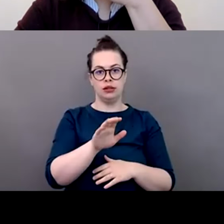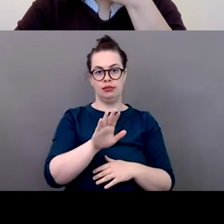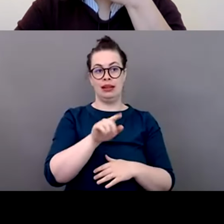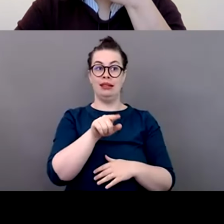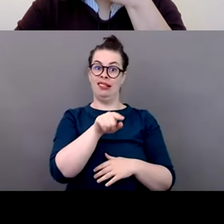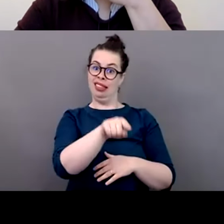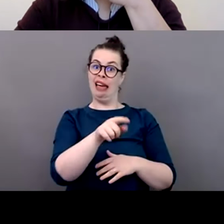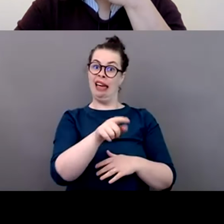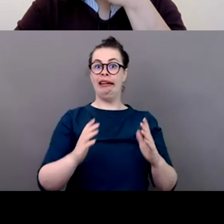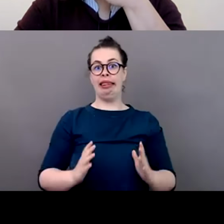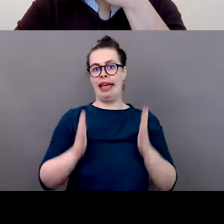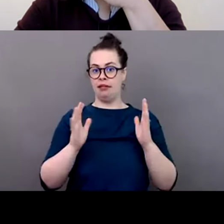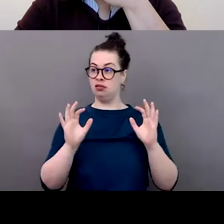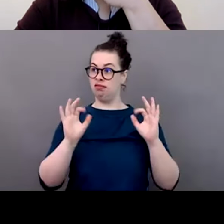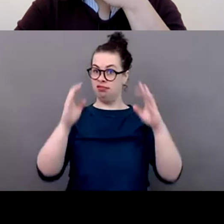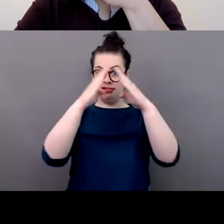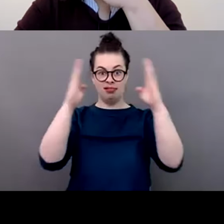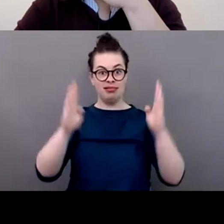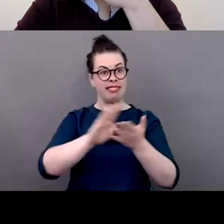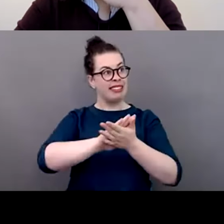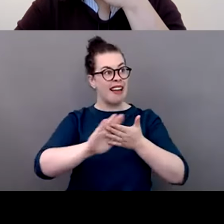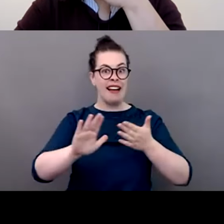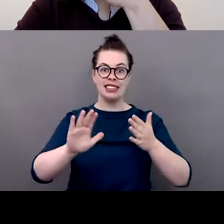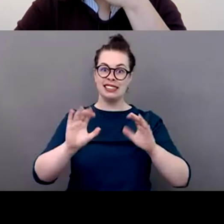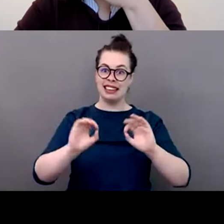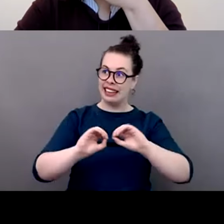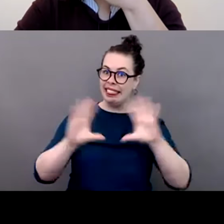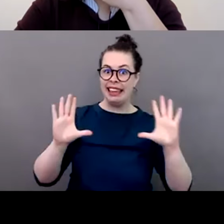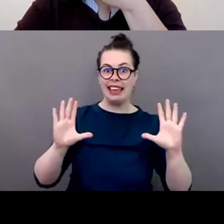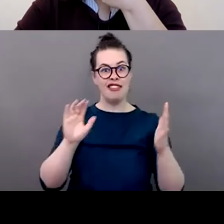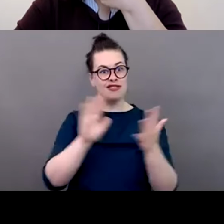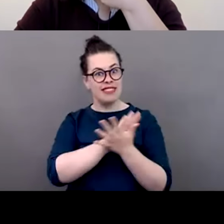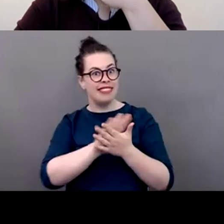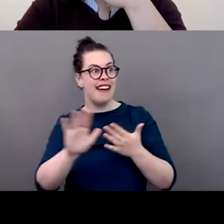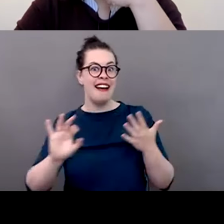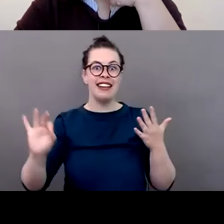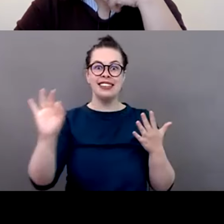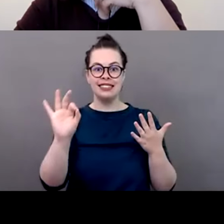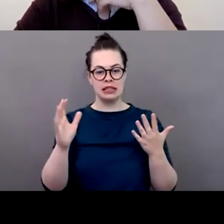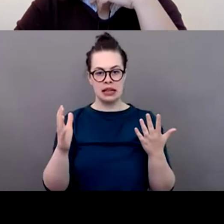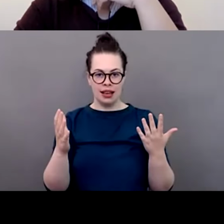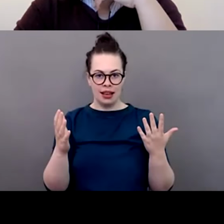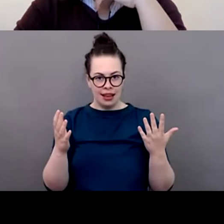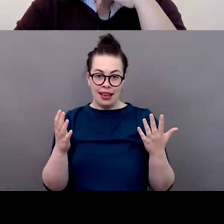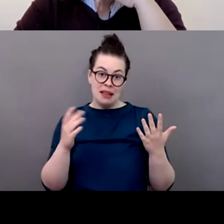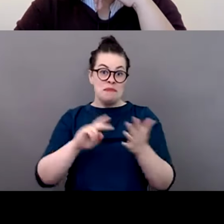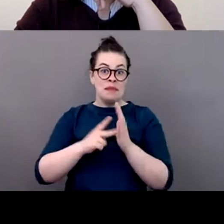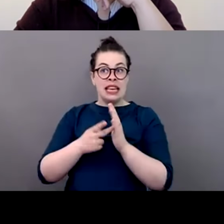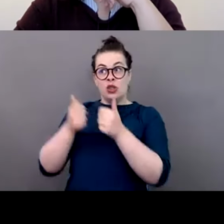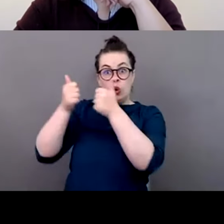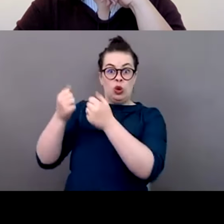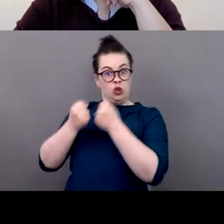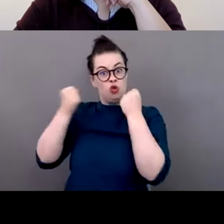luxurious institution, you might not achieve the best outcome. It should not be relevant, but it is. If you take a